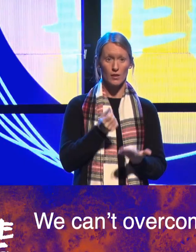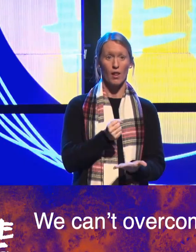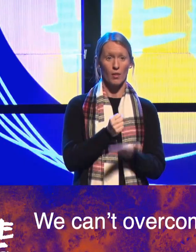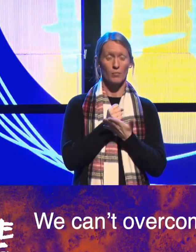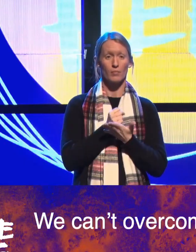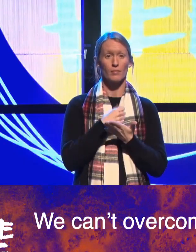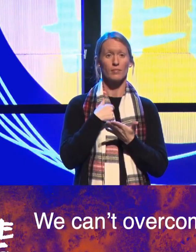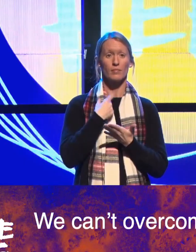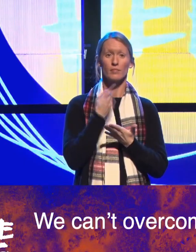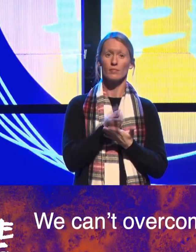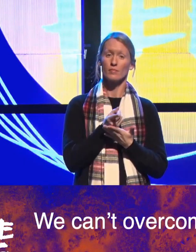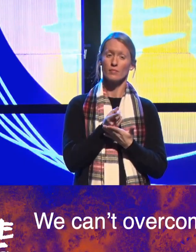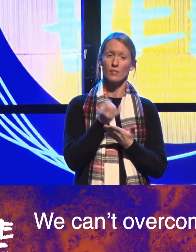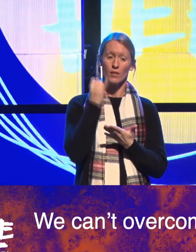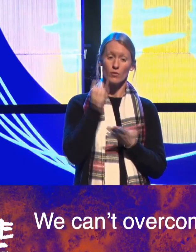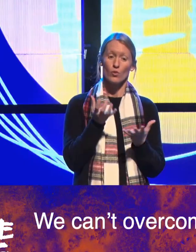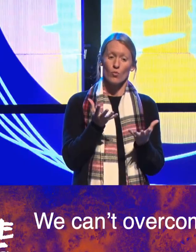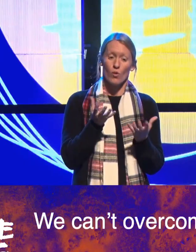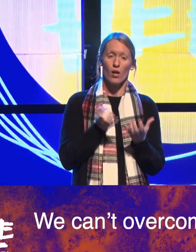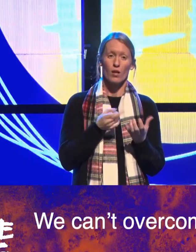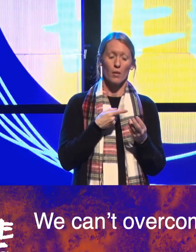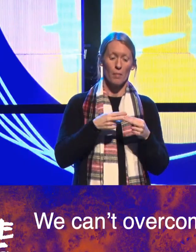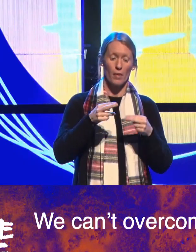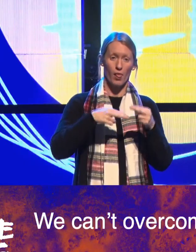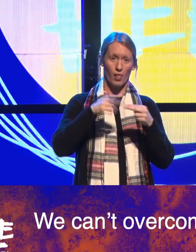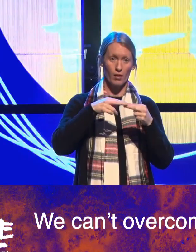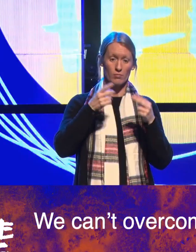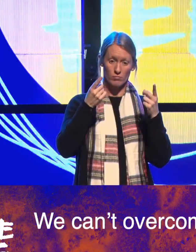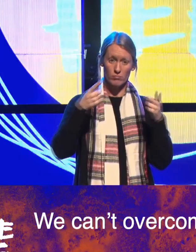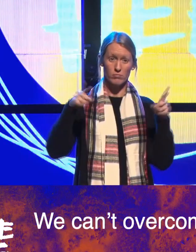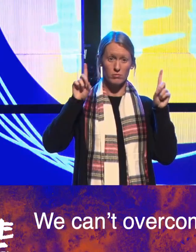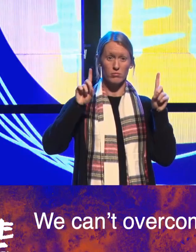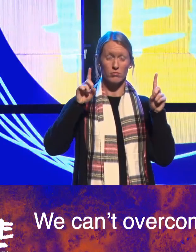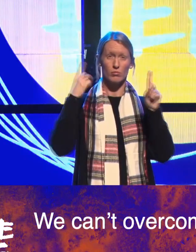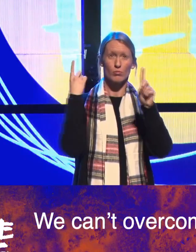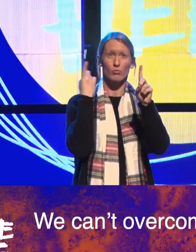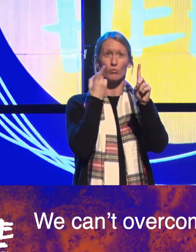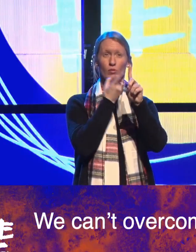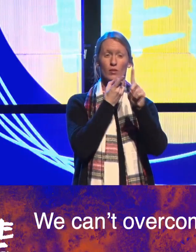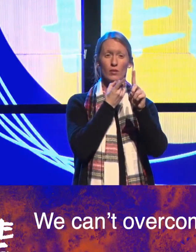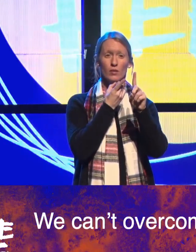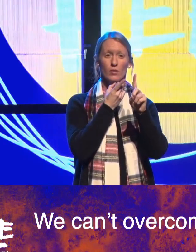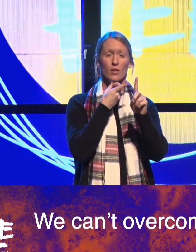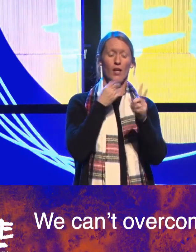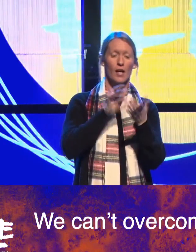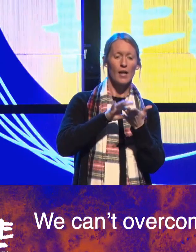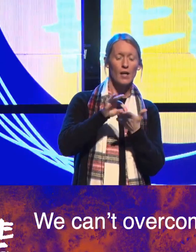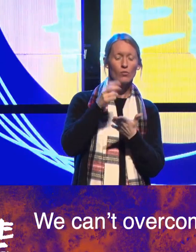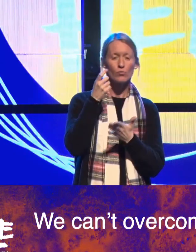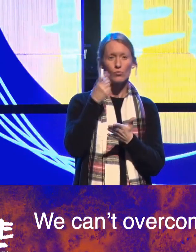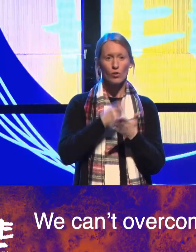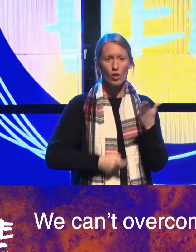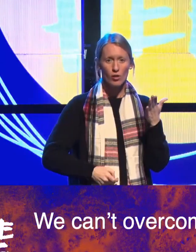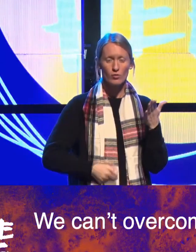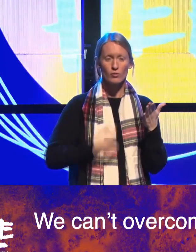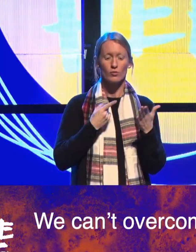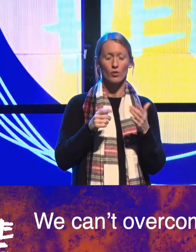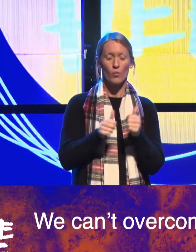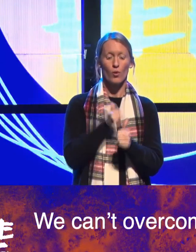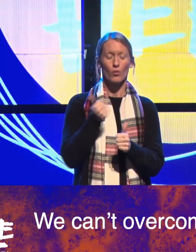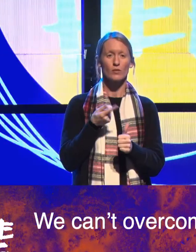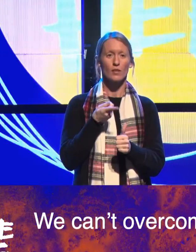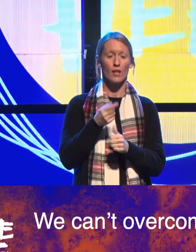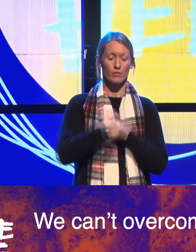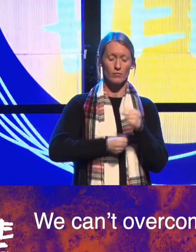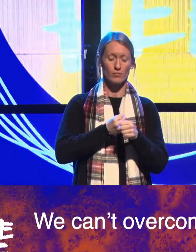want to get there. If you really want to build that tower, right? If you really want to count the costs, if you really want to get the most out of